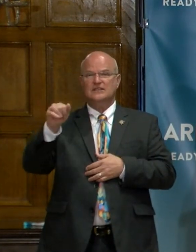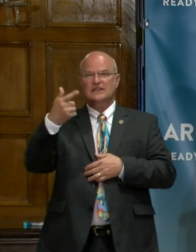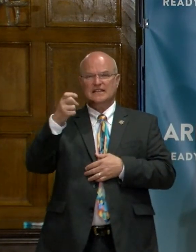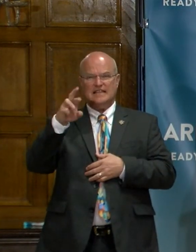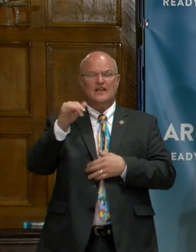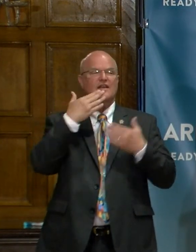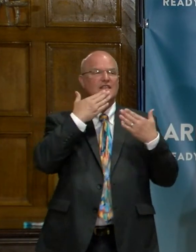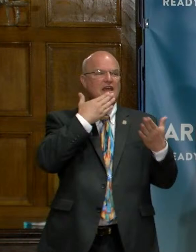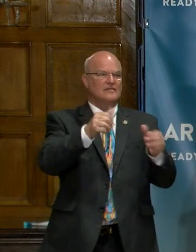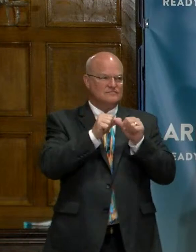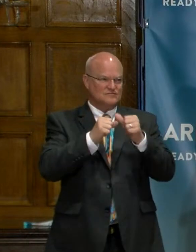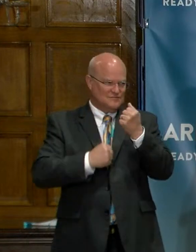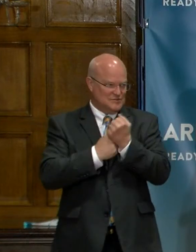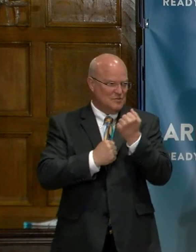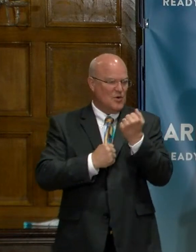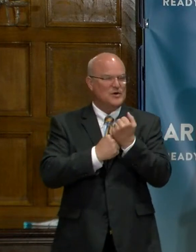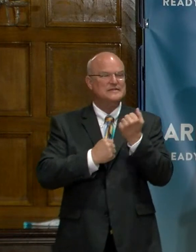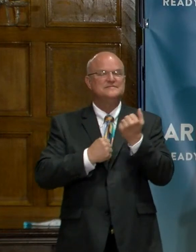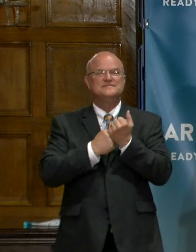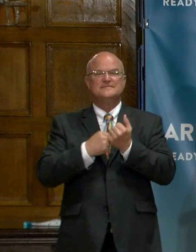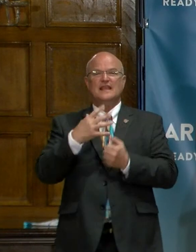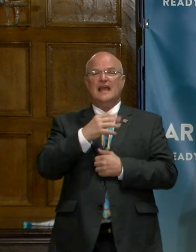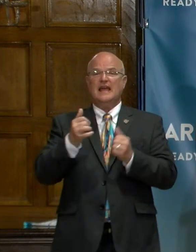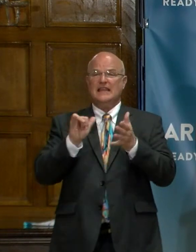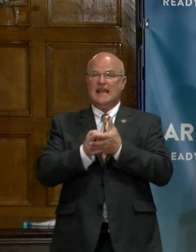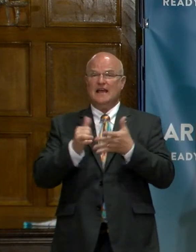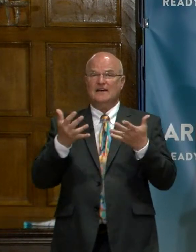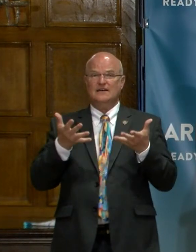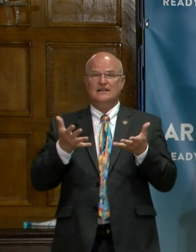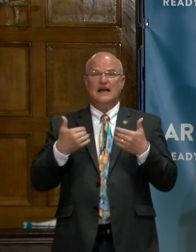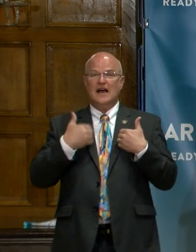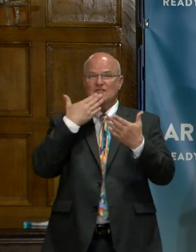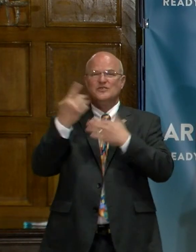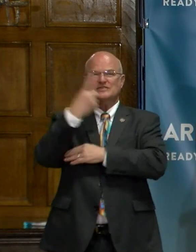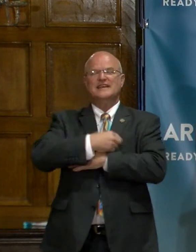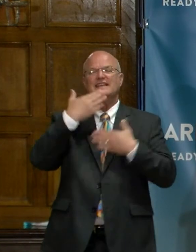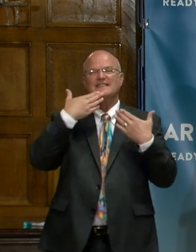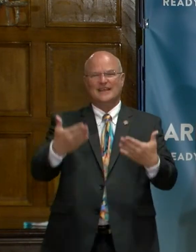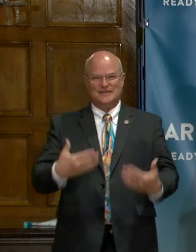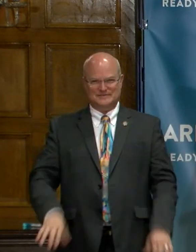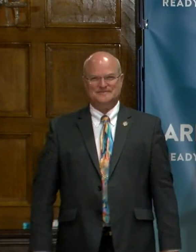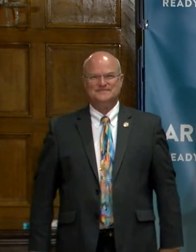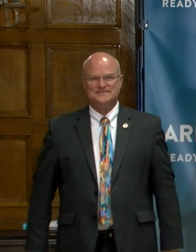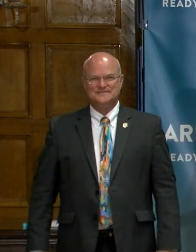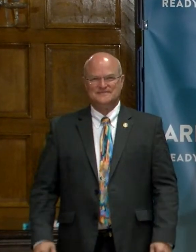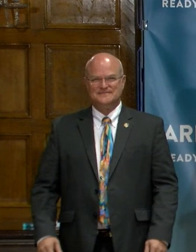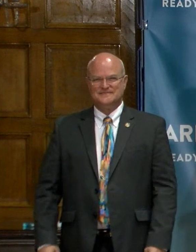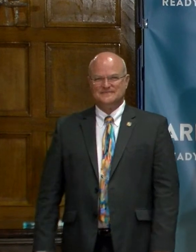Gary. Thank you for your continued support. And with that, let's have a good day. Thank you.